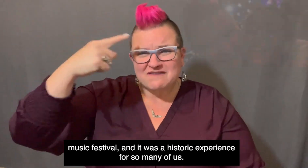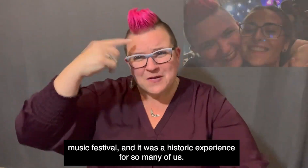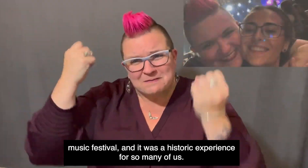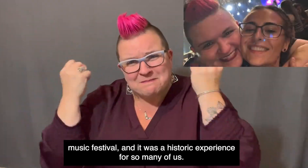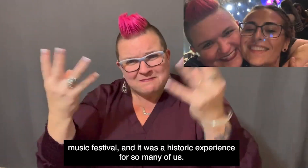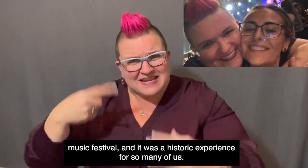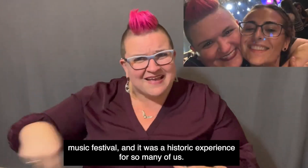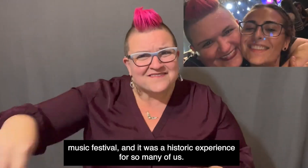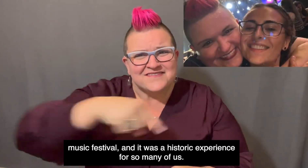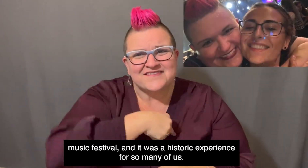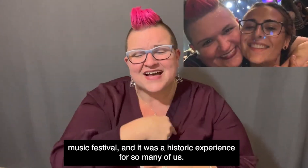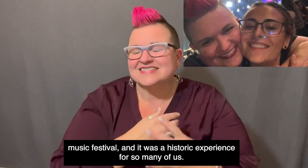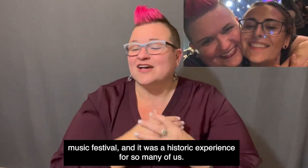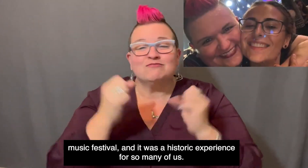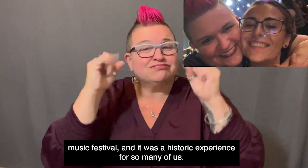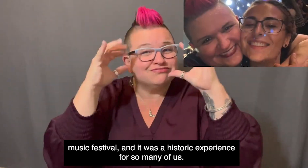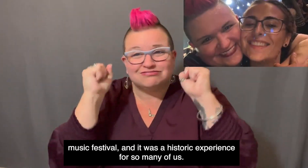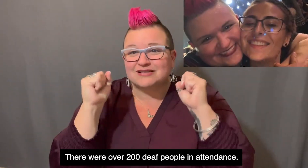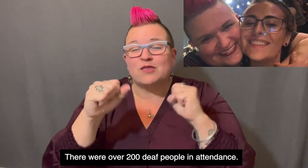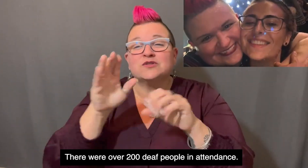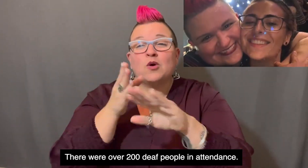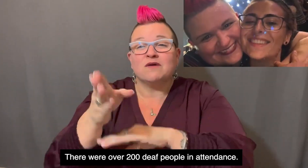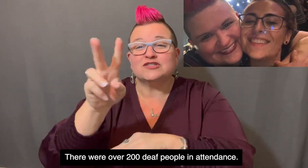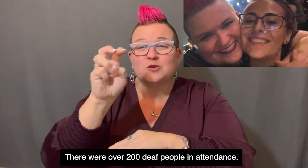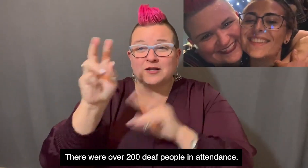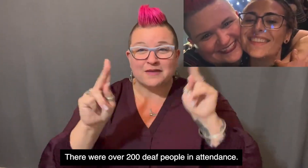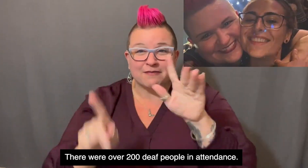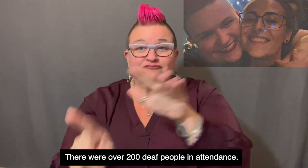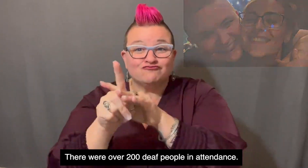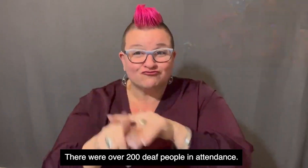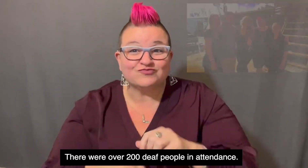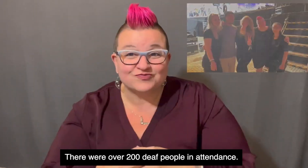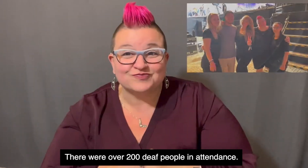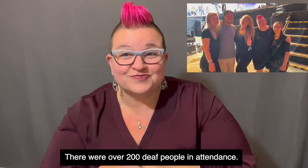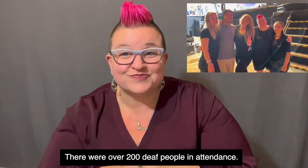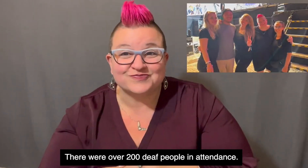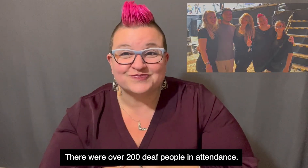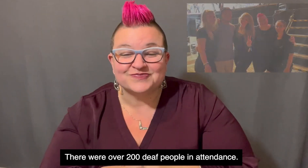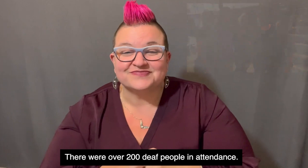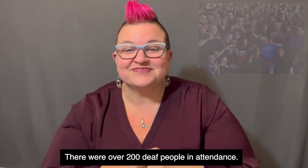historic experience for so many of us. There were over 200 deaf people in attendance.